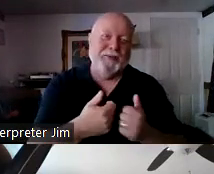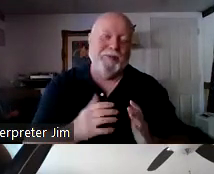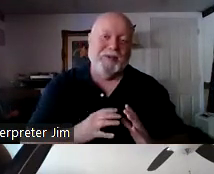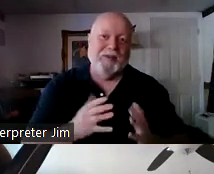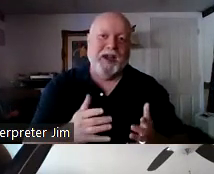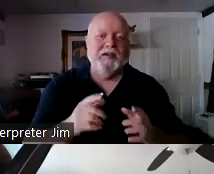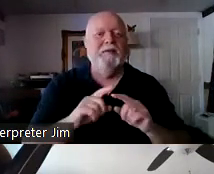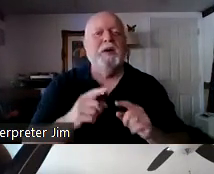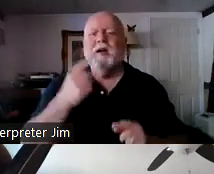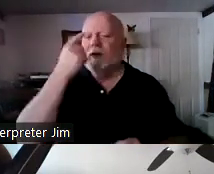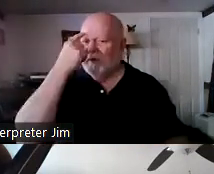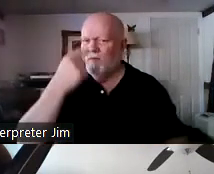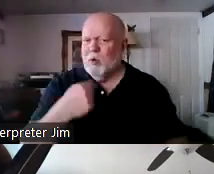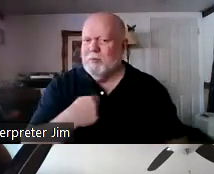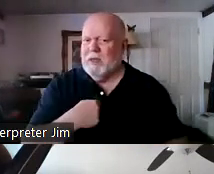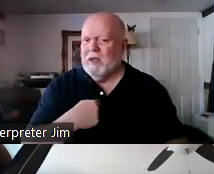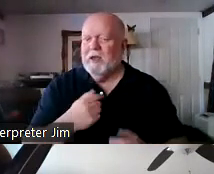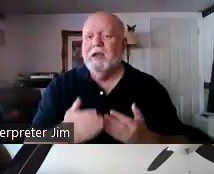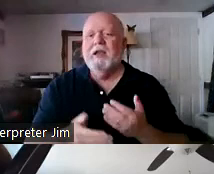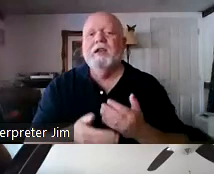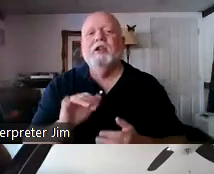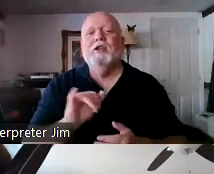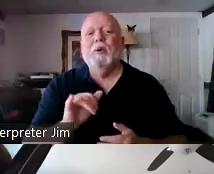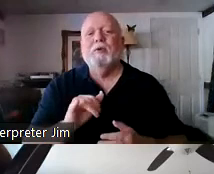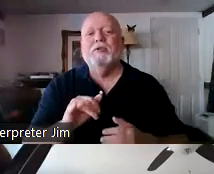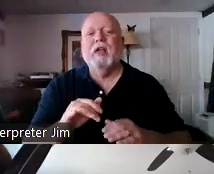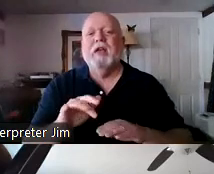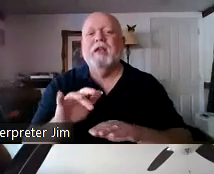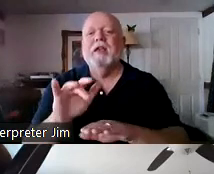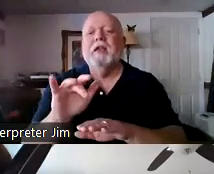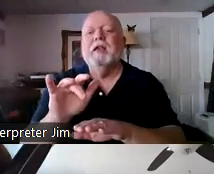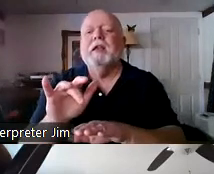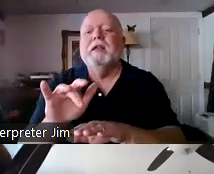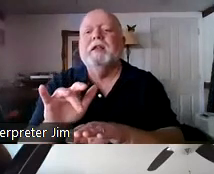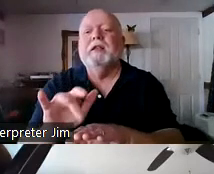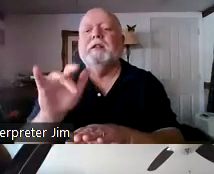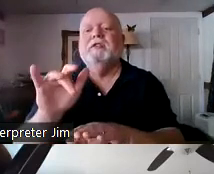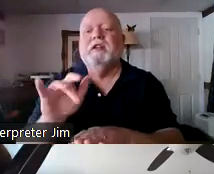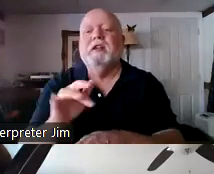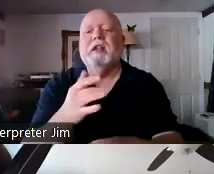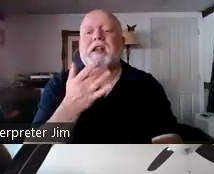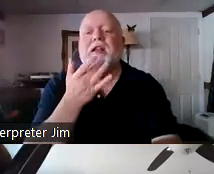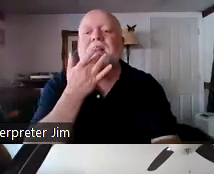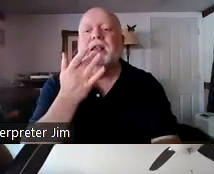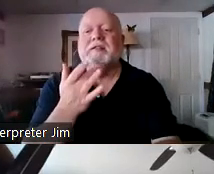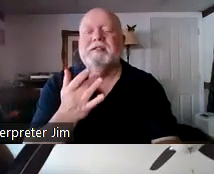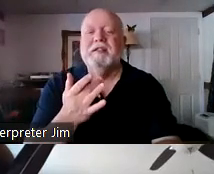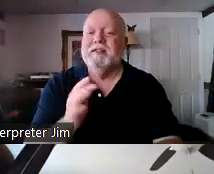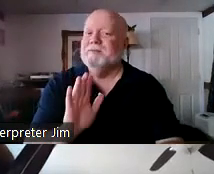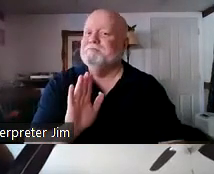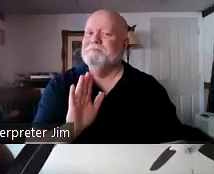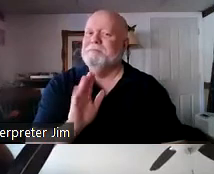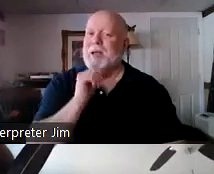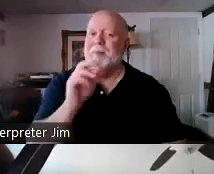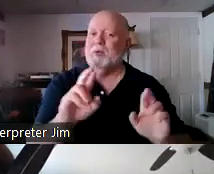that first, like, dipping of the toe in the water, and I'm not ready to risk that. Like, I'm not ready to, like, I mentioned to Kelly,